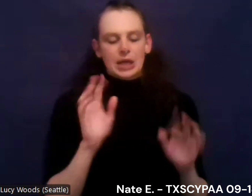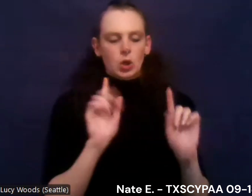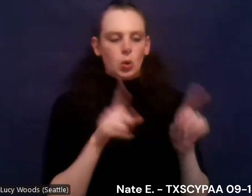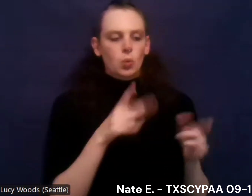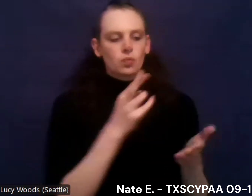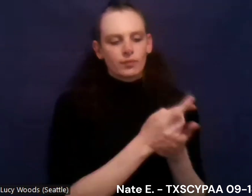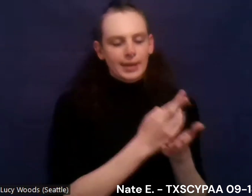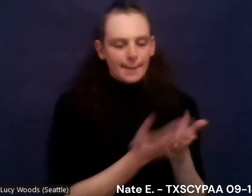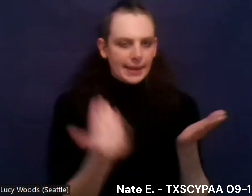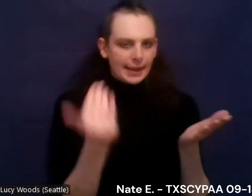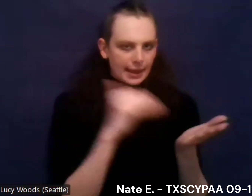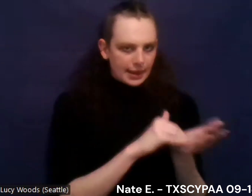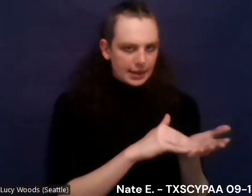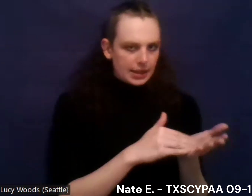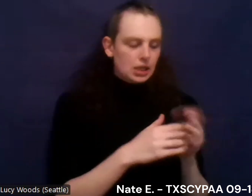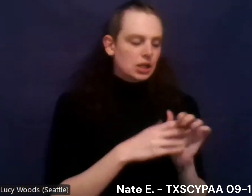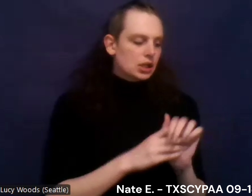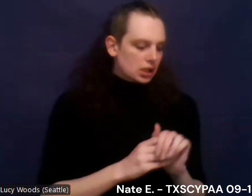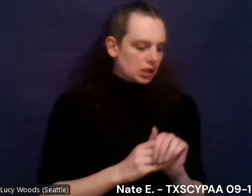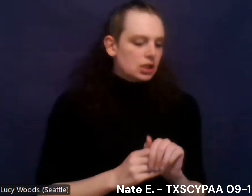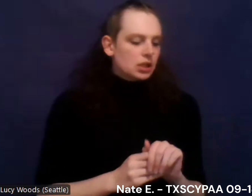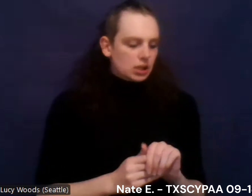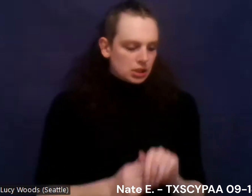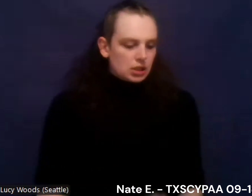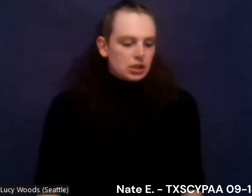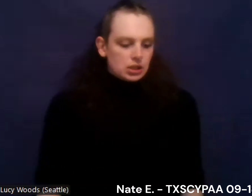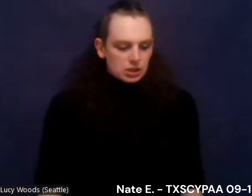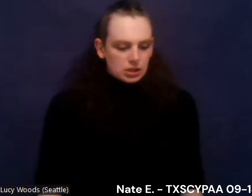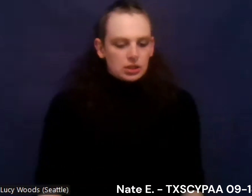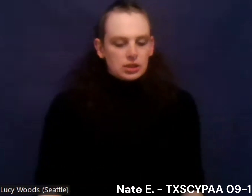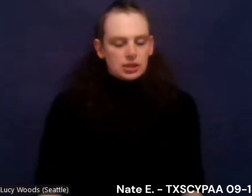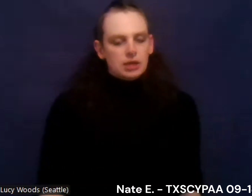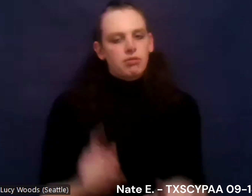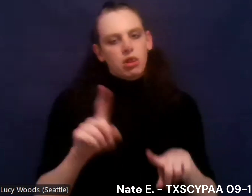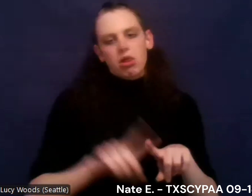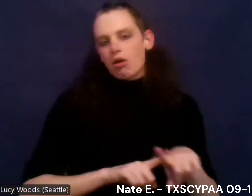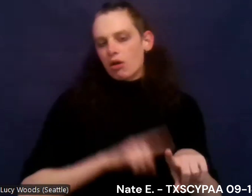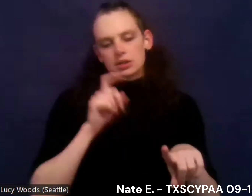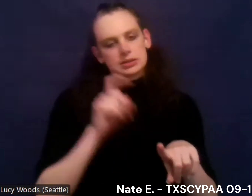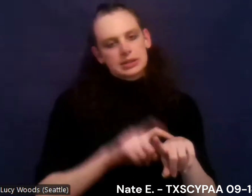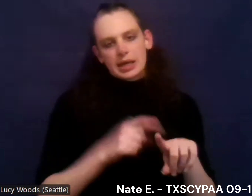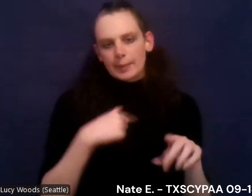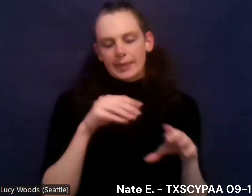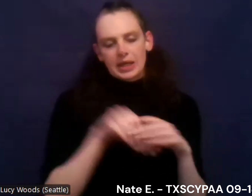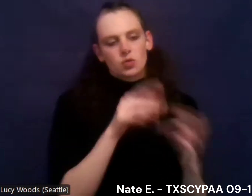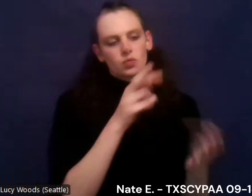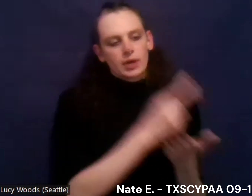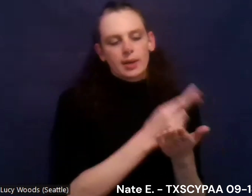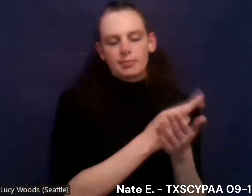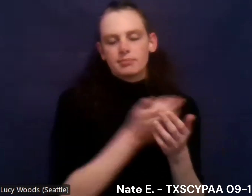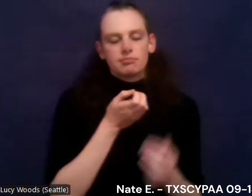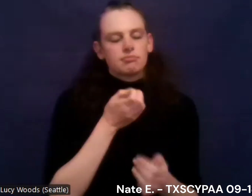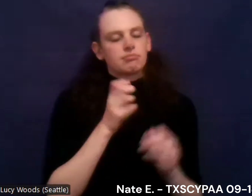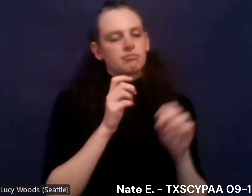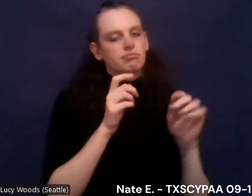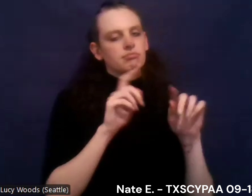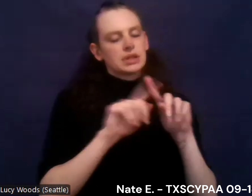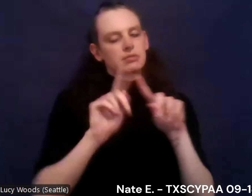and this began this this long period of treatment for me. I went to rehab a lot,